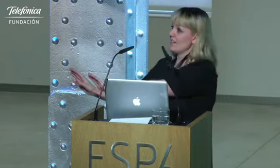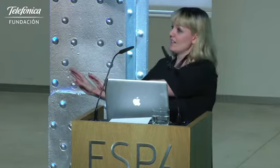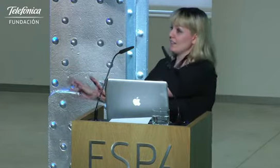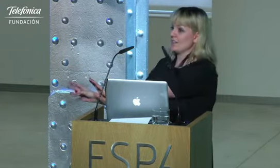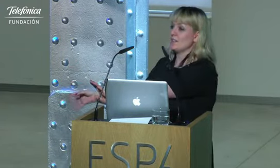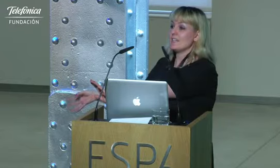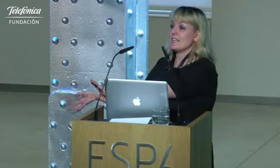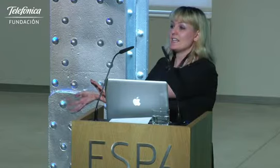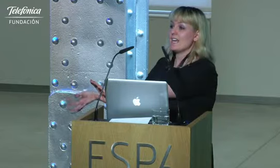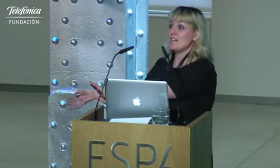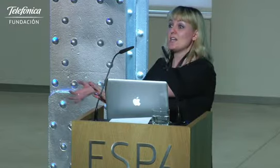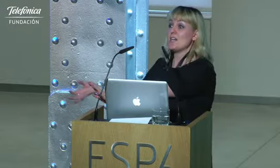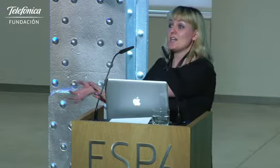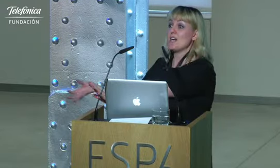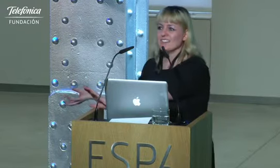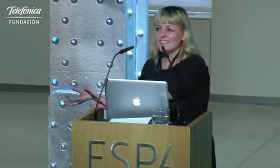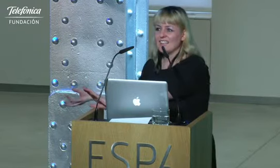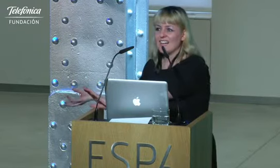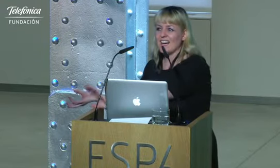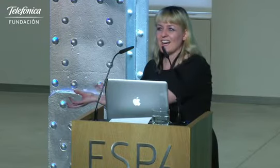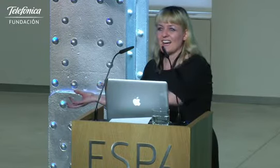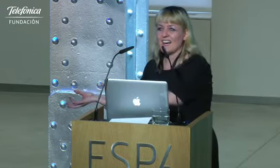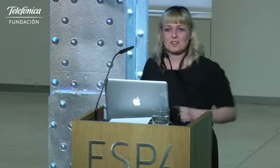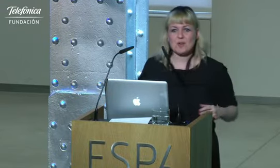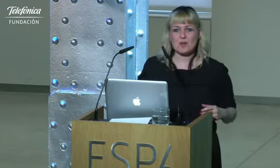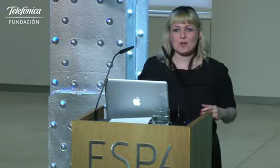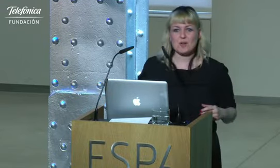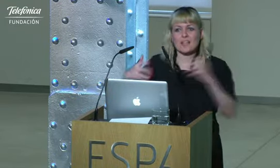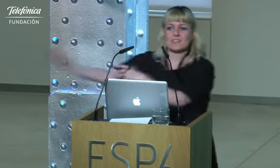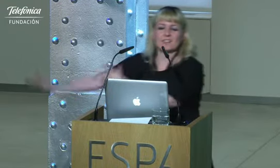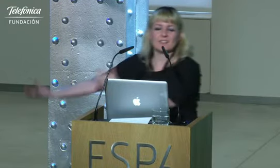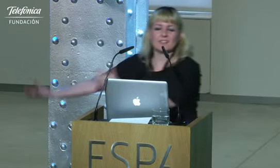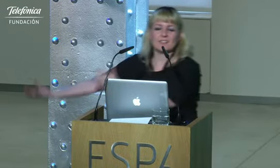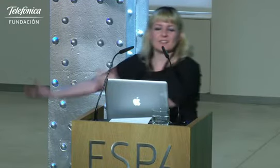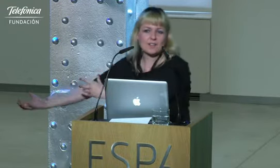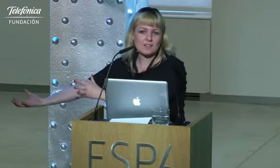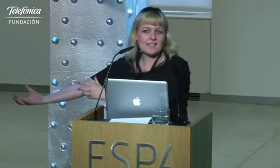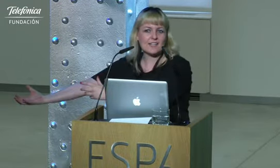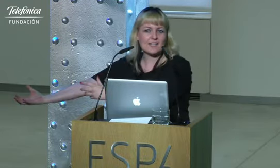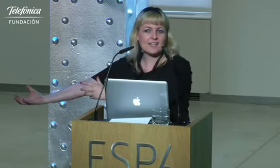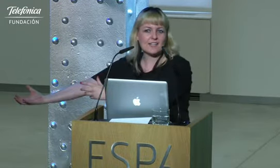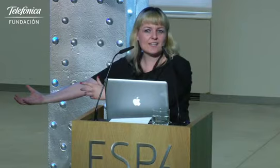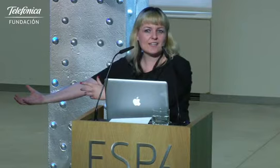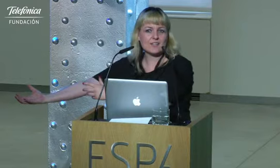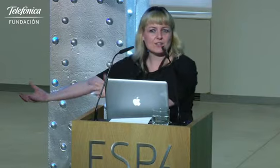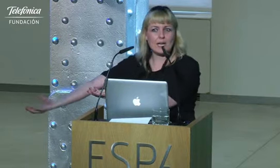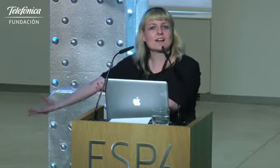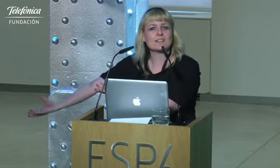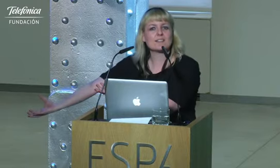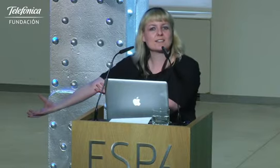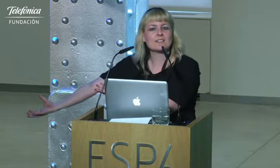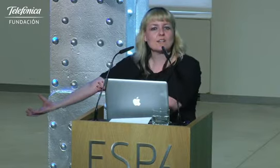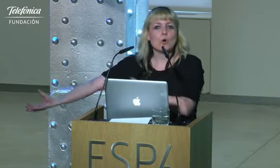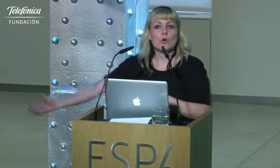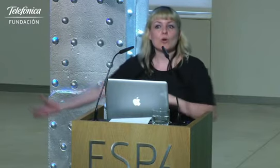other character in the game, in danger. And so the player suddenly feels the need to actually help them